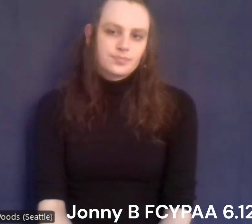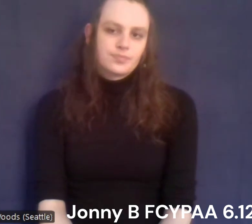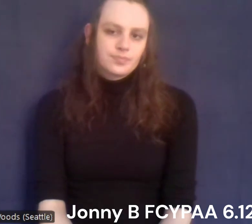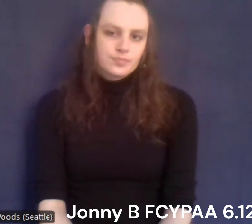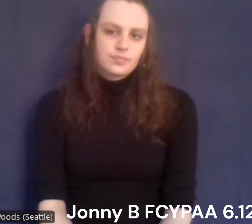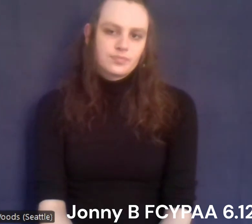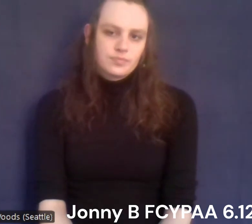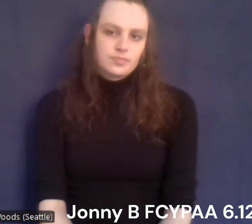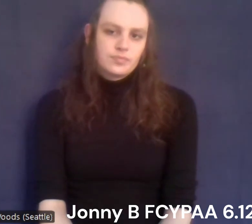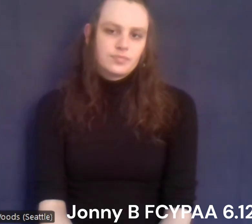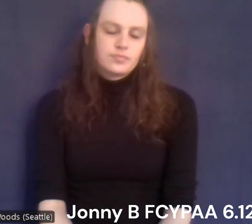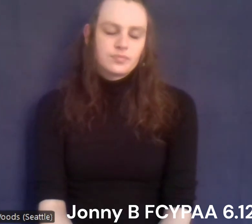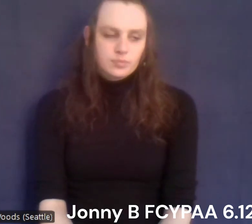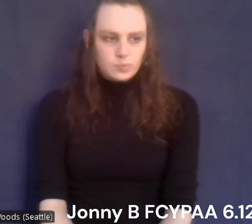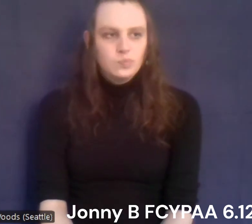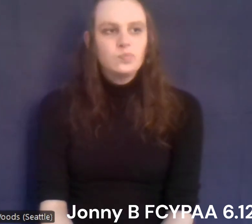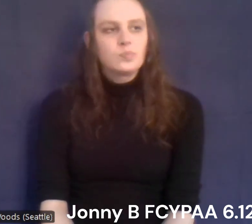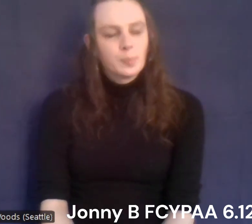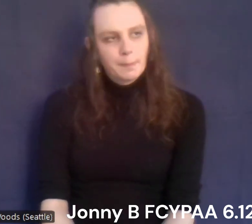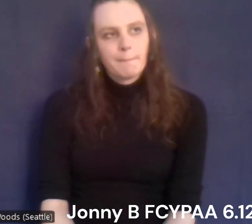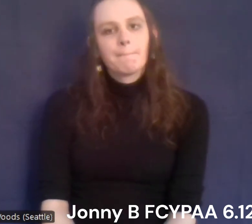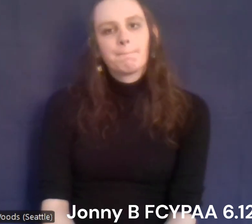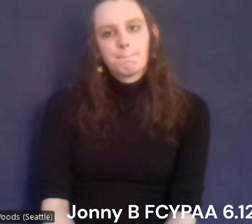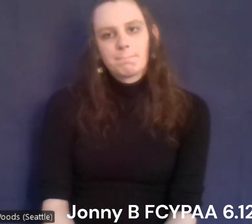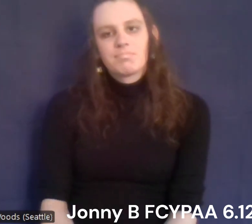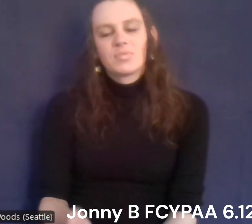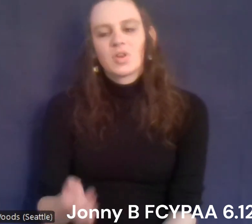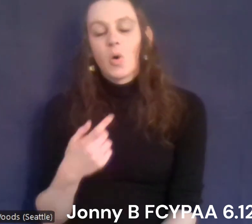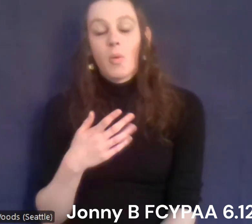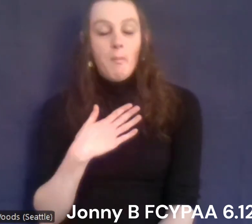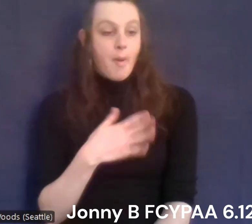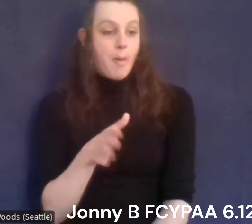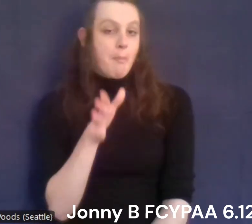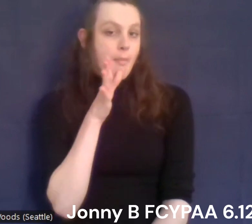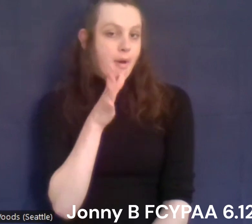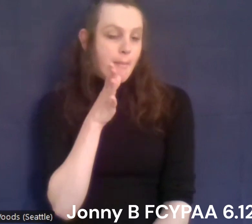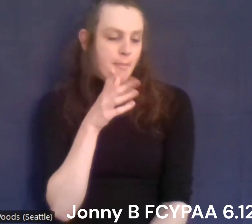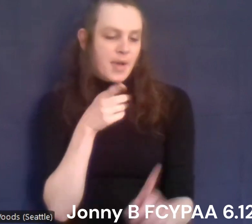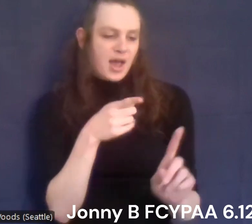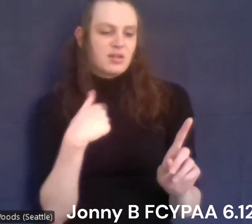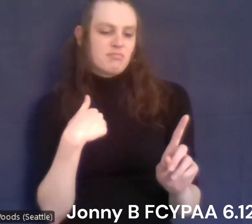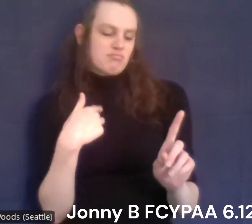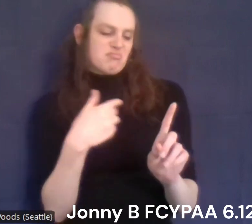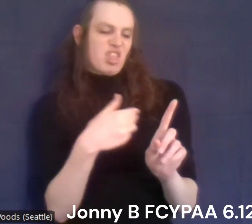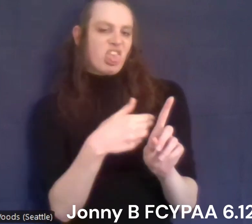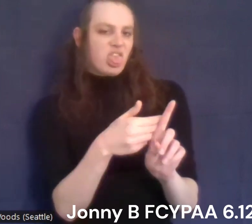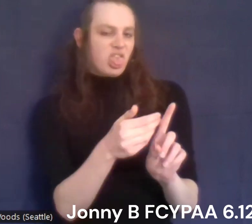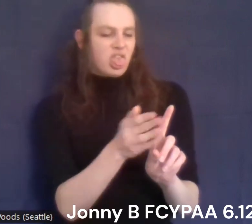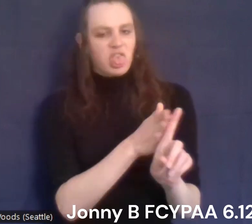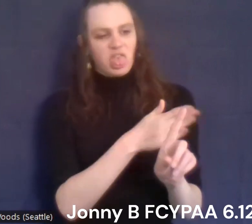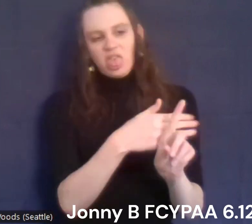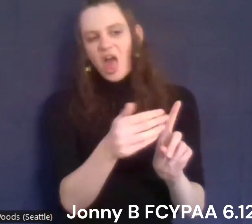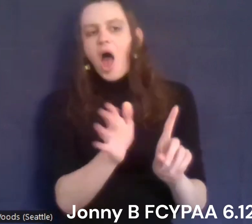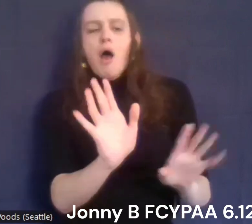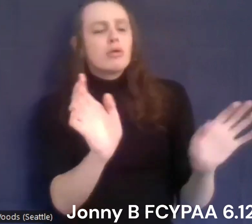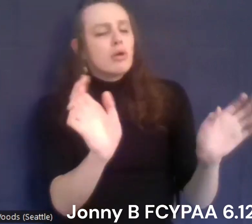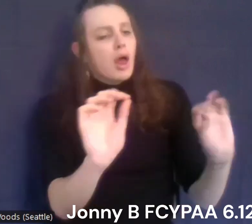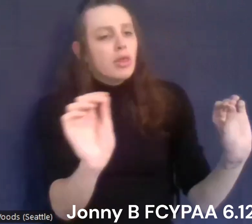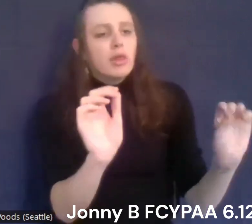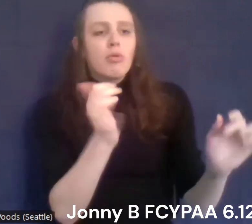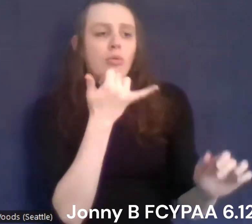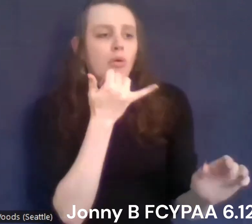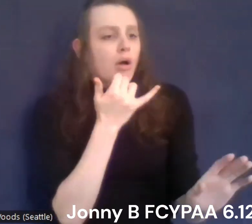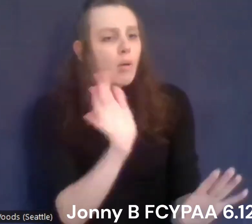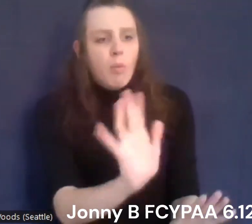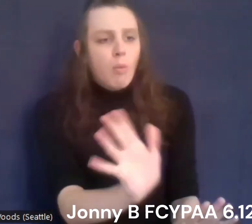so I definitely was able to kind of convince my mom and manipulate her into not thinking there was any issue with it, but he definitely